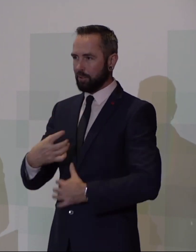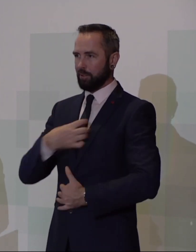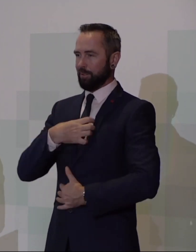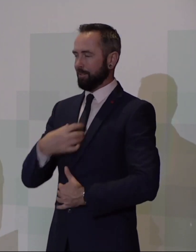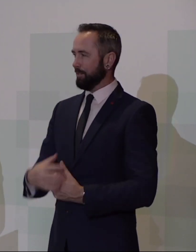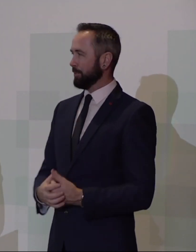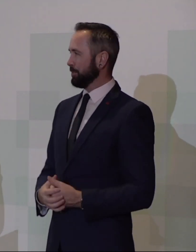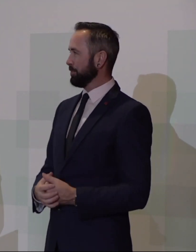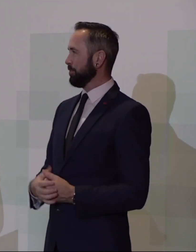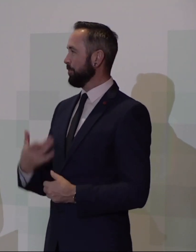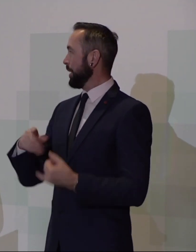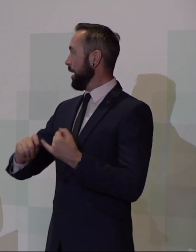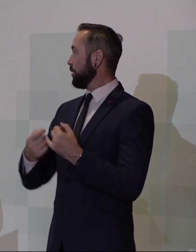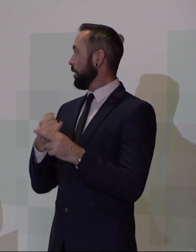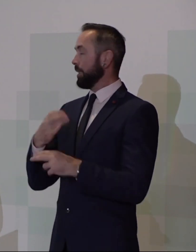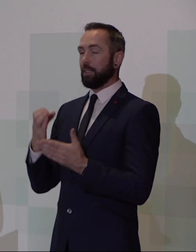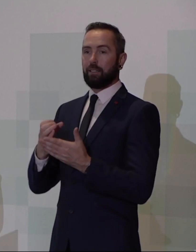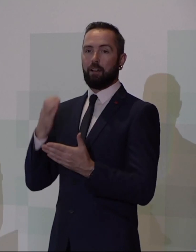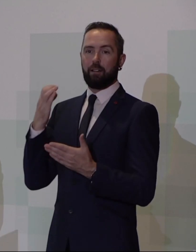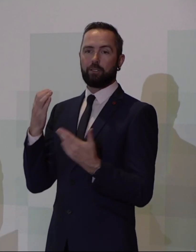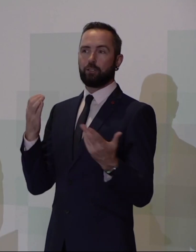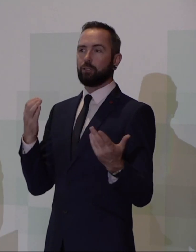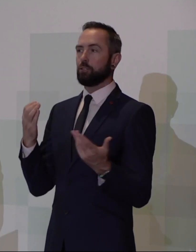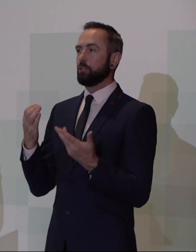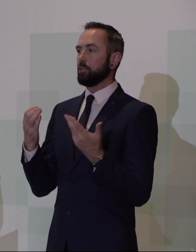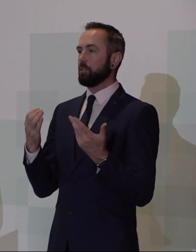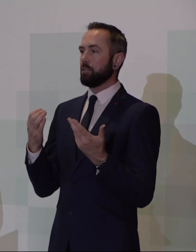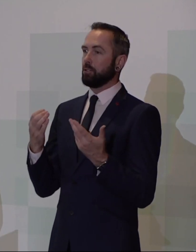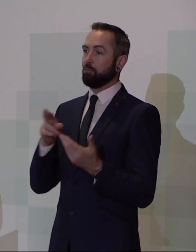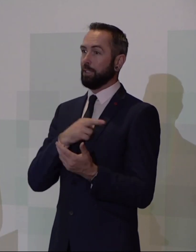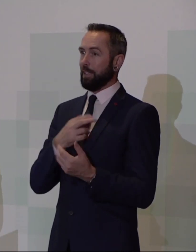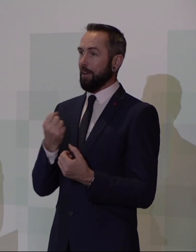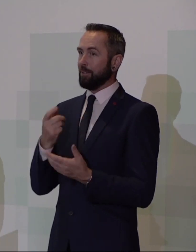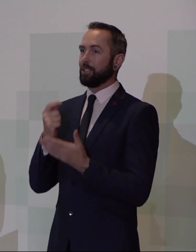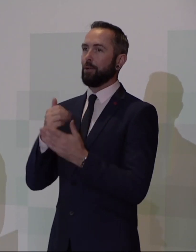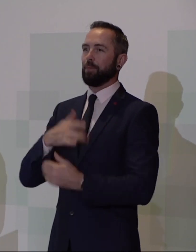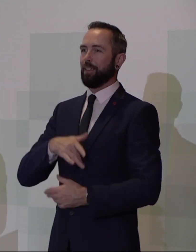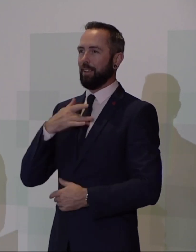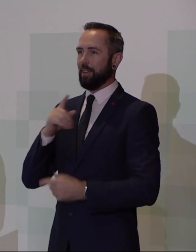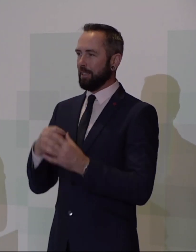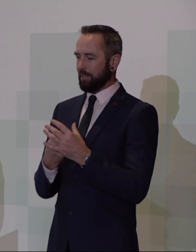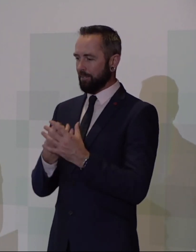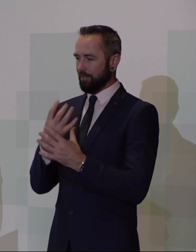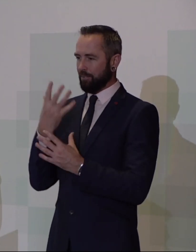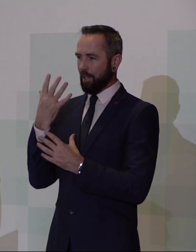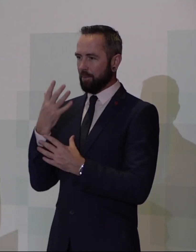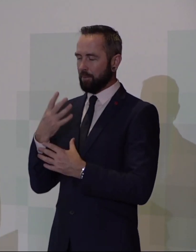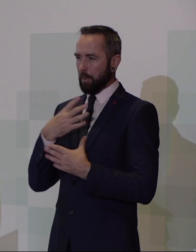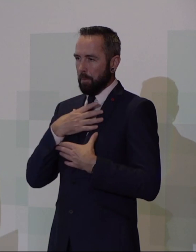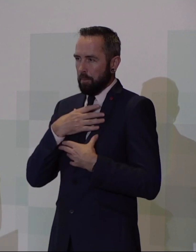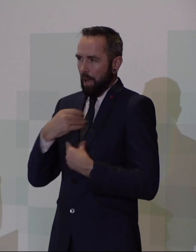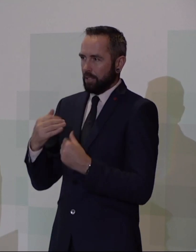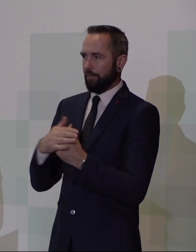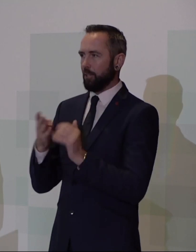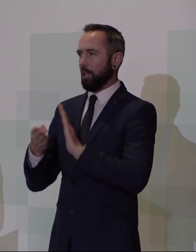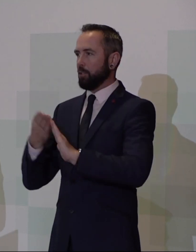I thrived in college. It was really the time of my life. And I developed a huge passion for construction,